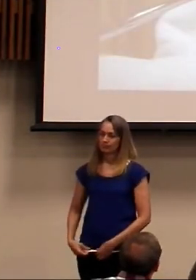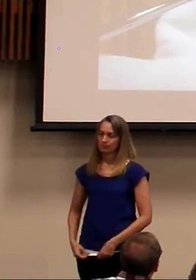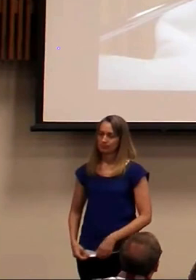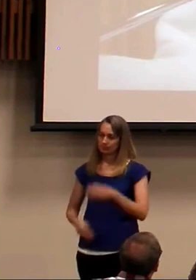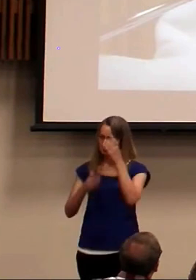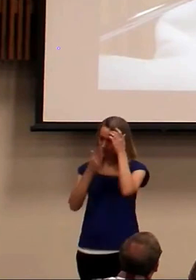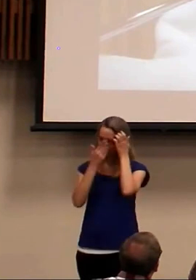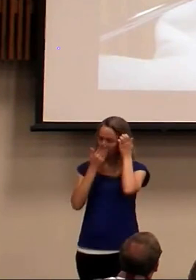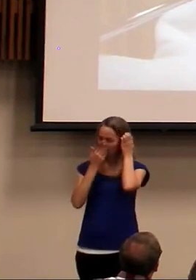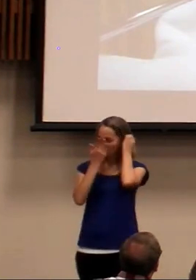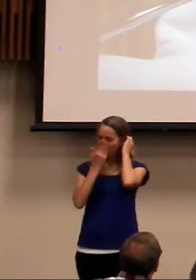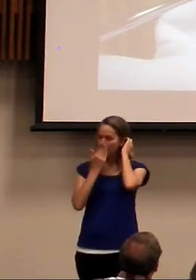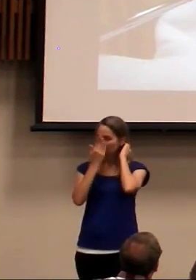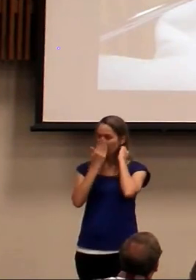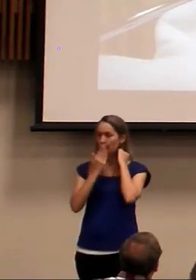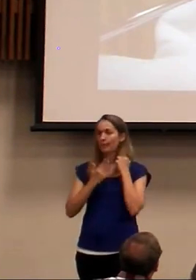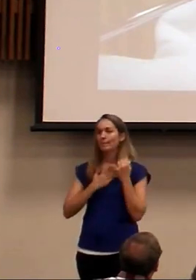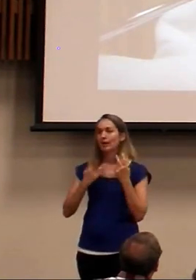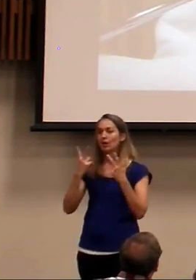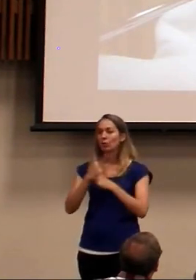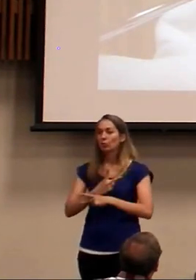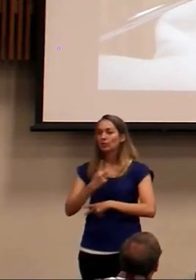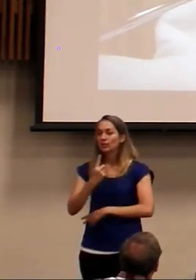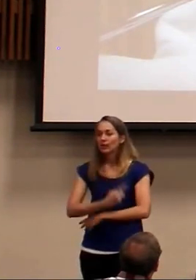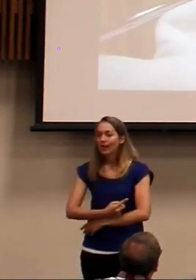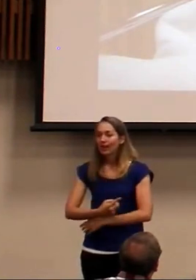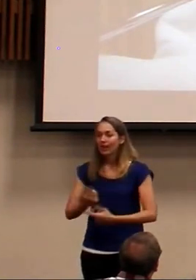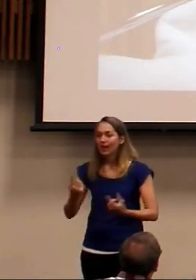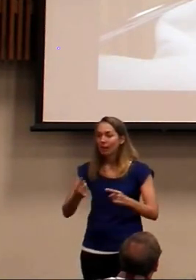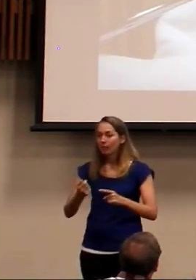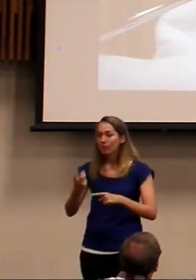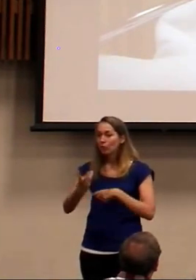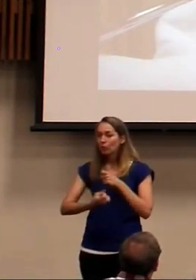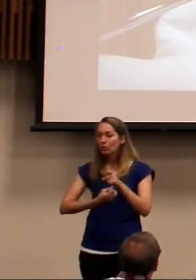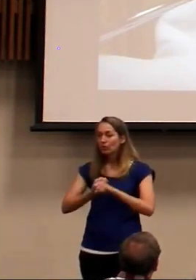My worst day happened a couple of years ago.